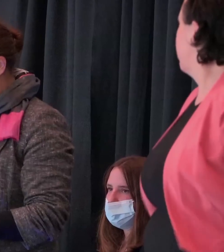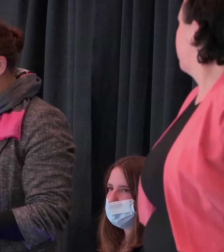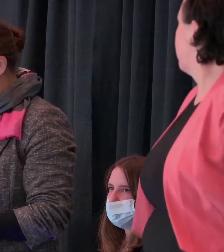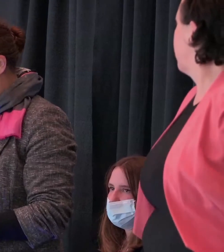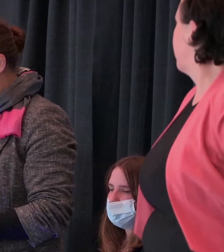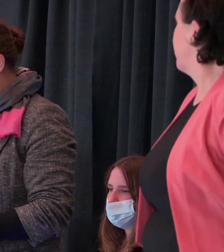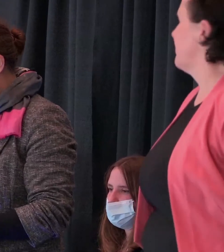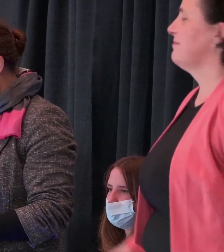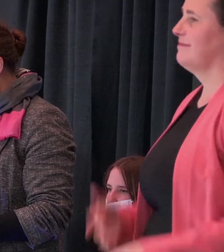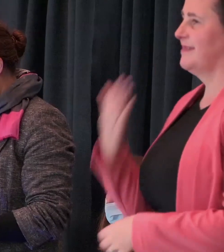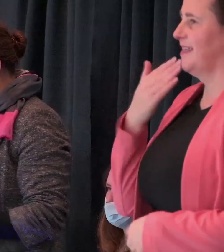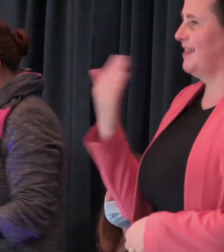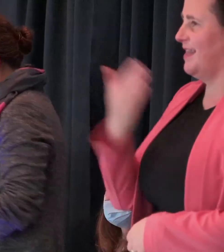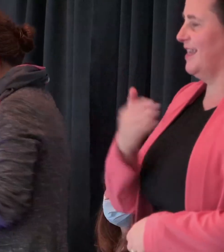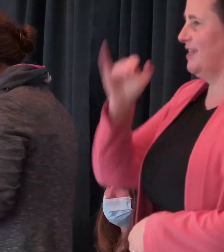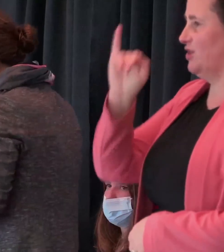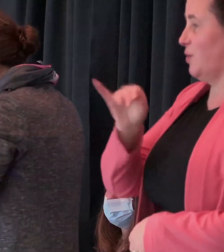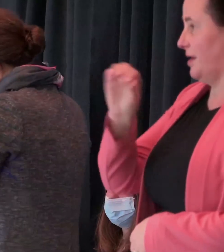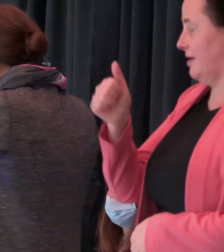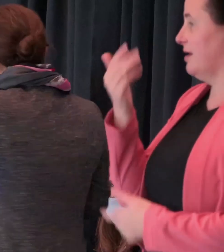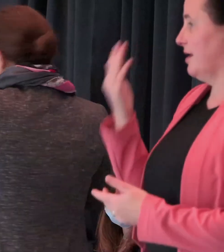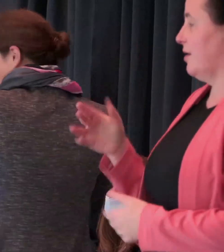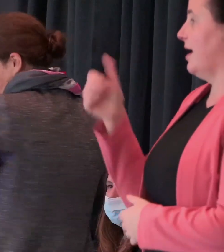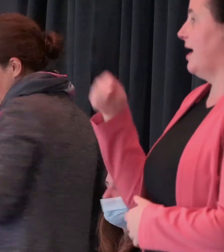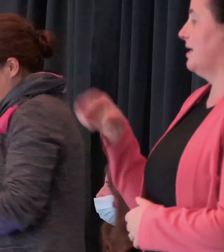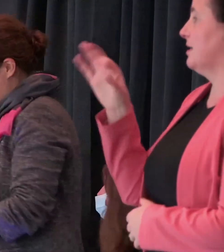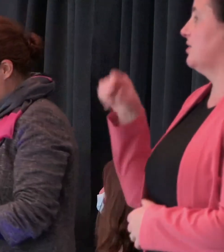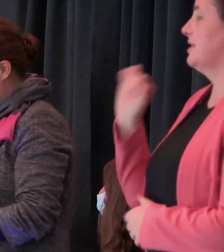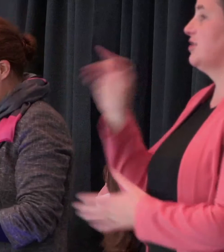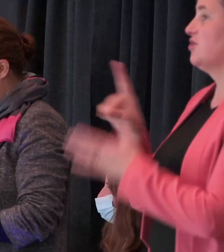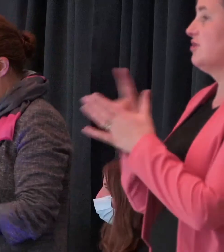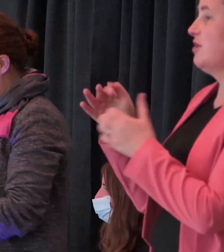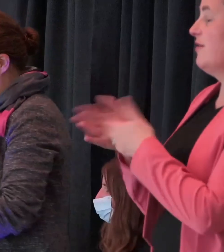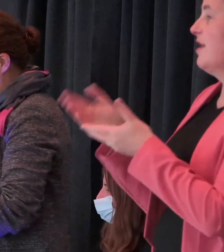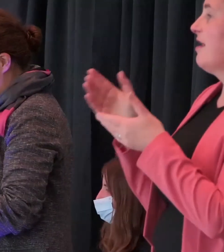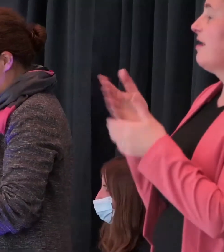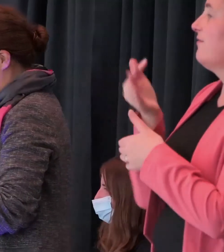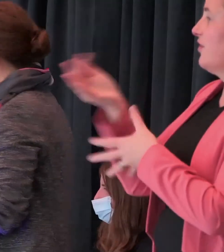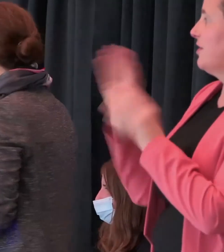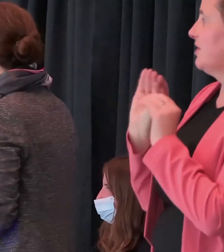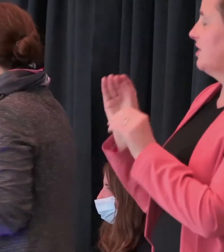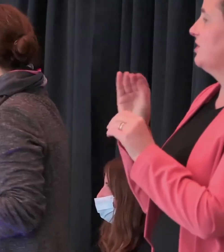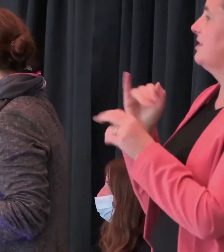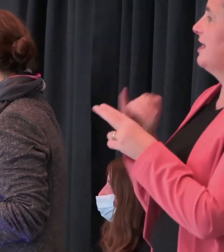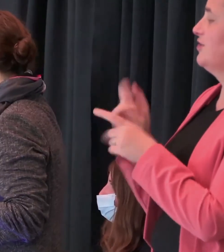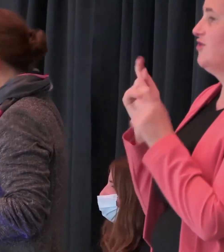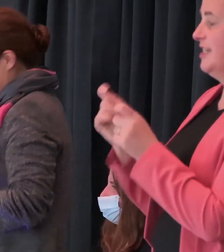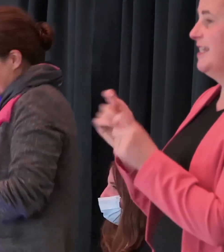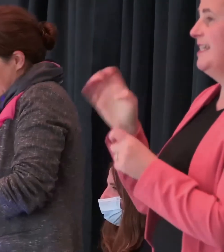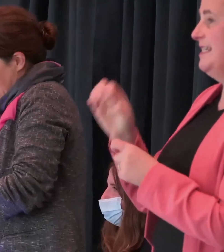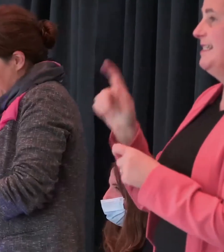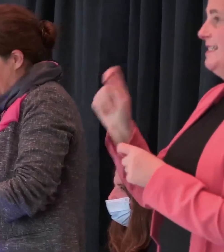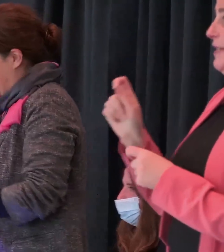Thank you so much, Johanna. And now Anne Gilton, who is the Director of Further Education and Training with the City of Dublin Educational Training